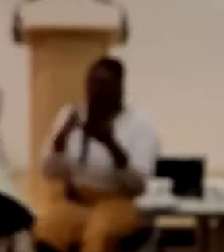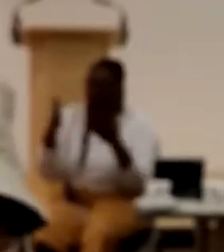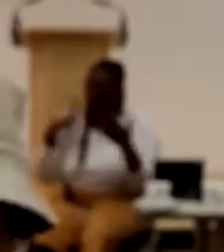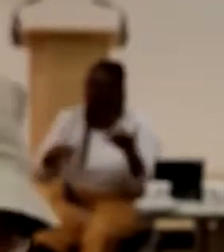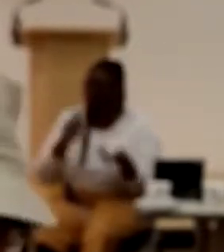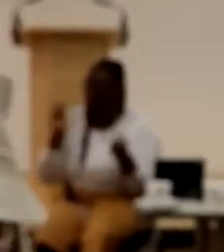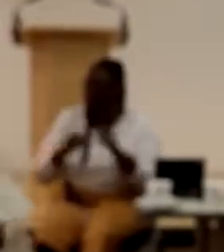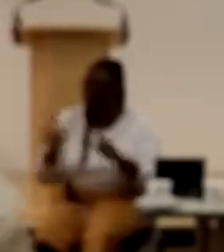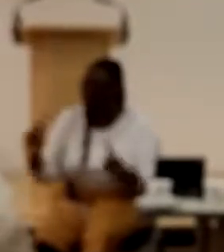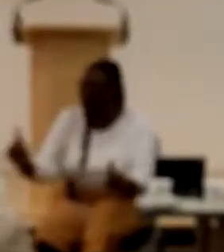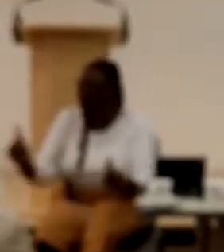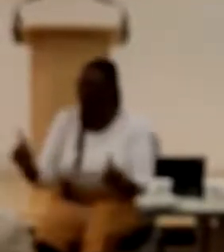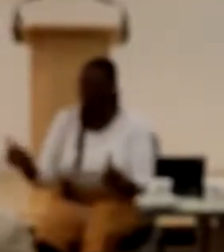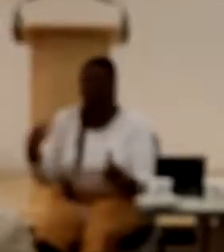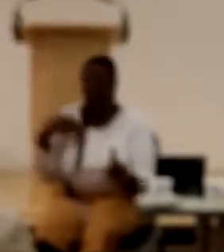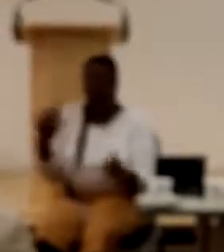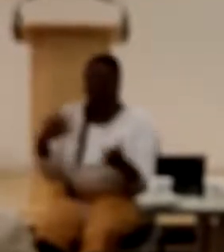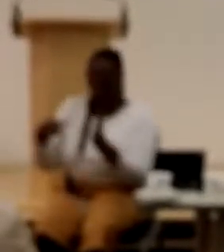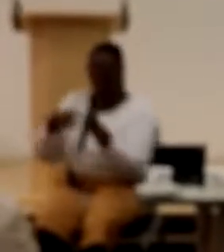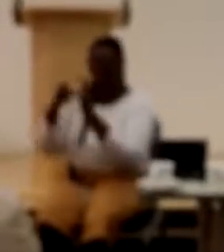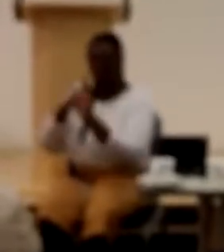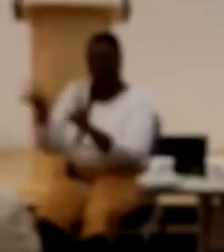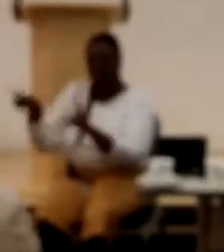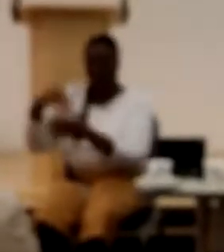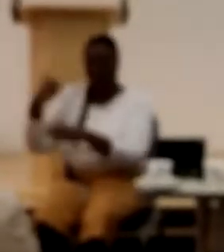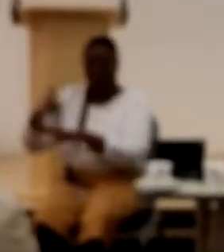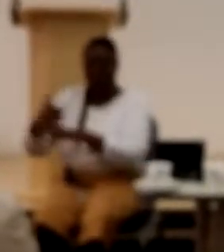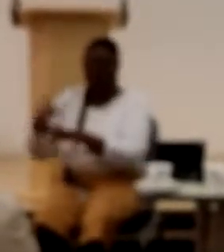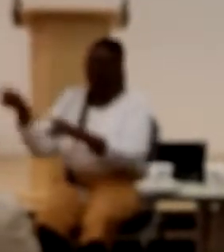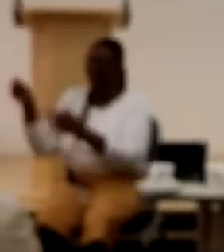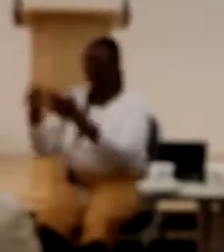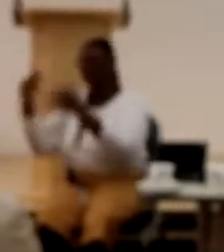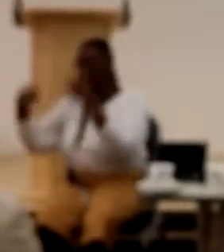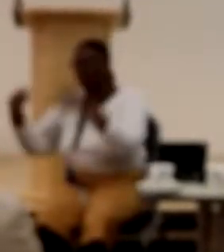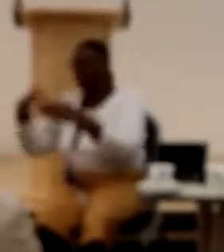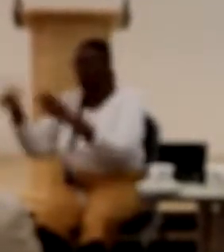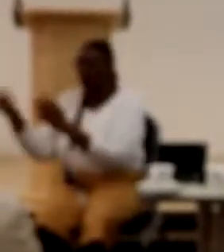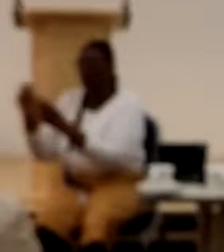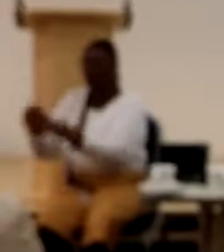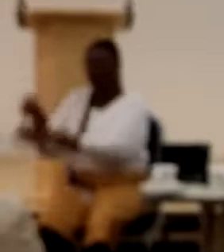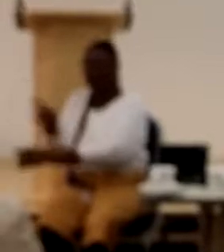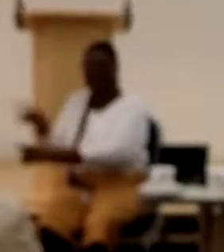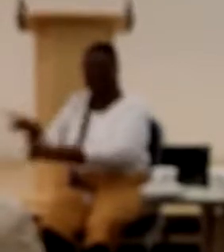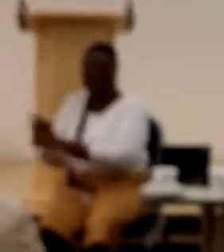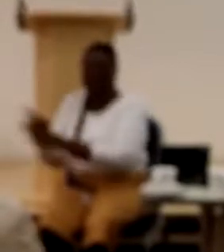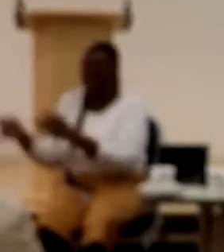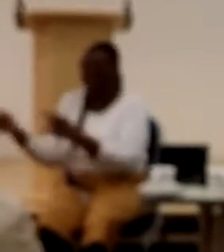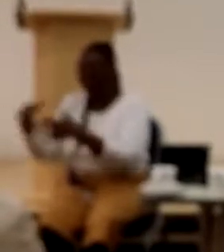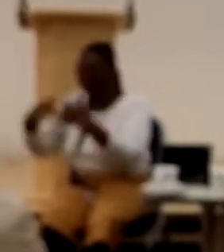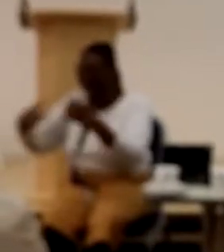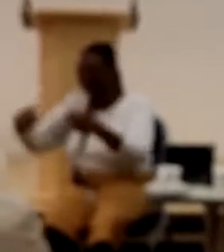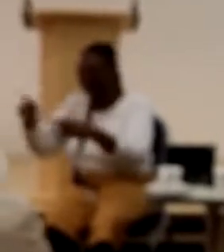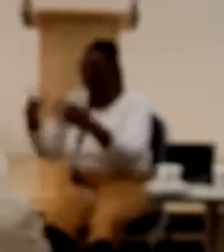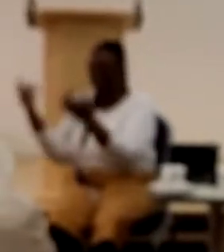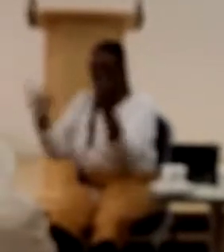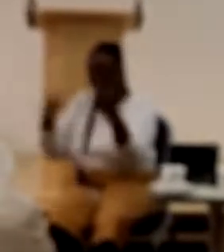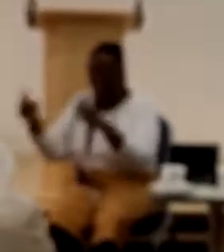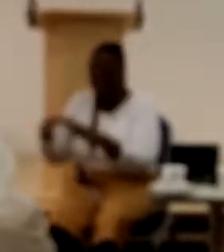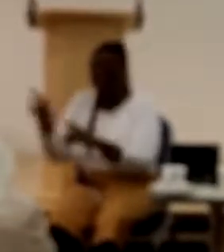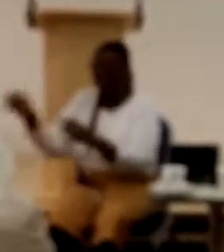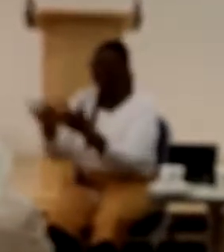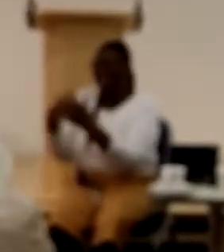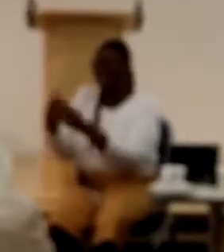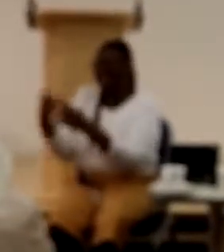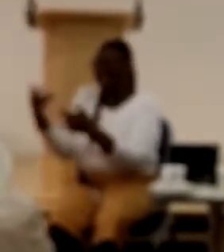change. Meanwhile, Tories have been imploding over Brexit and tearing strips off each other, with the recent debt scandals